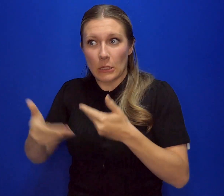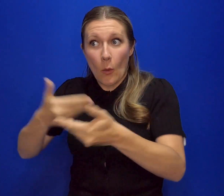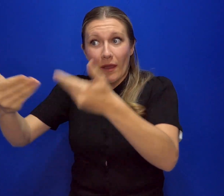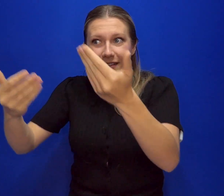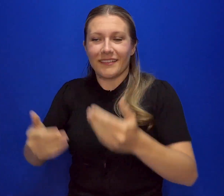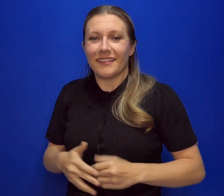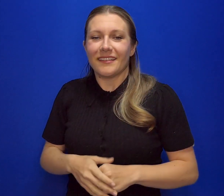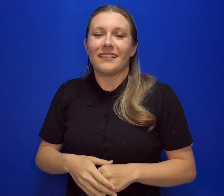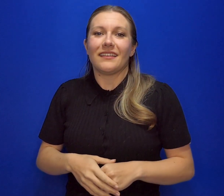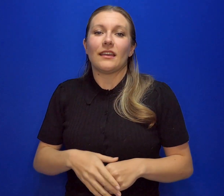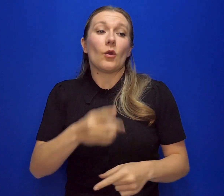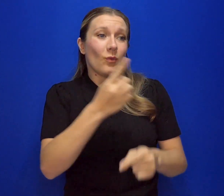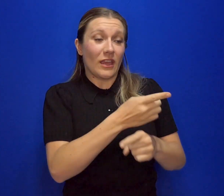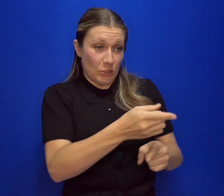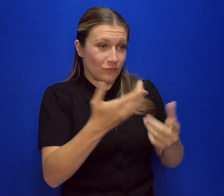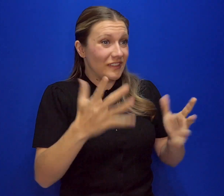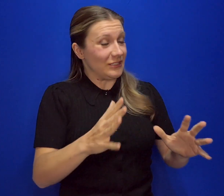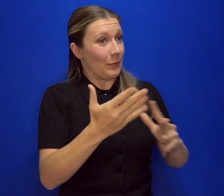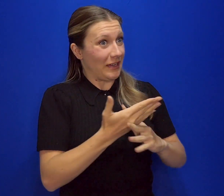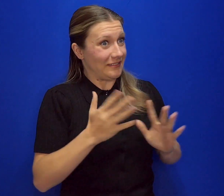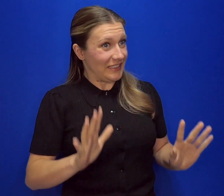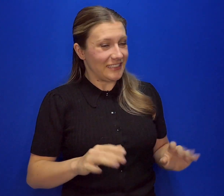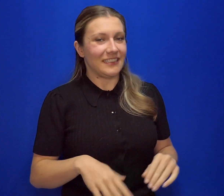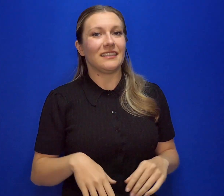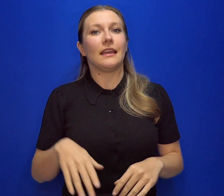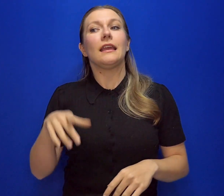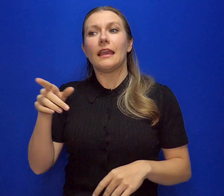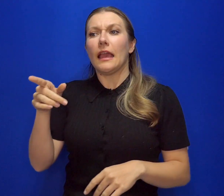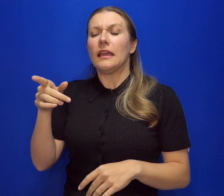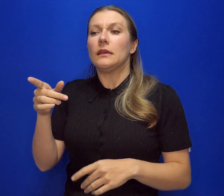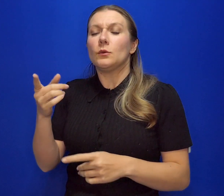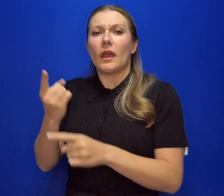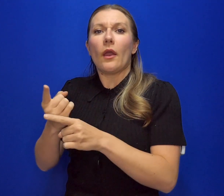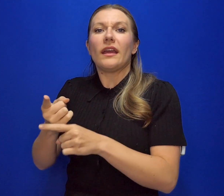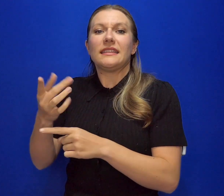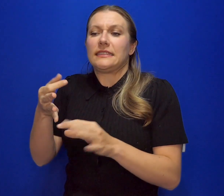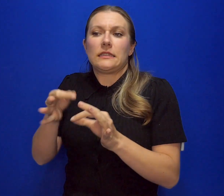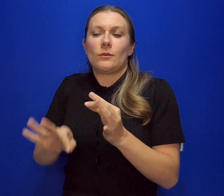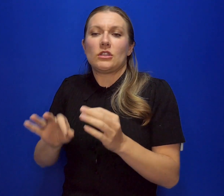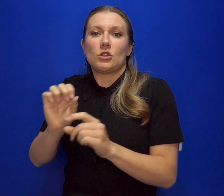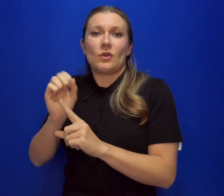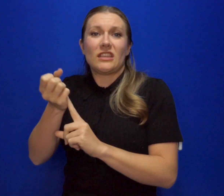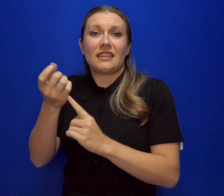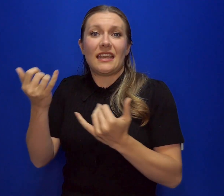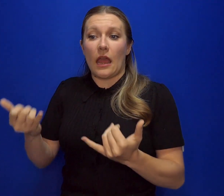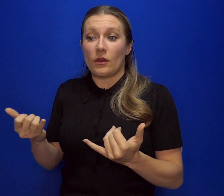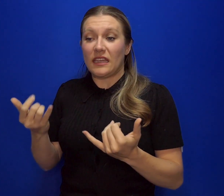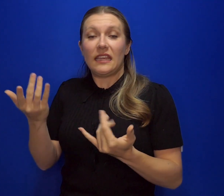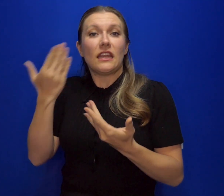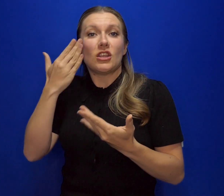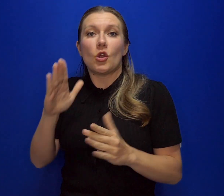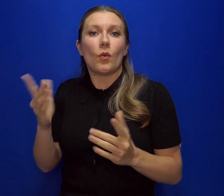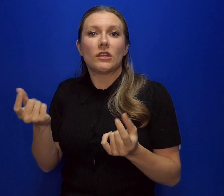now, right? Like, like right. he doesn't know You've had your break. Yeah, he doesn't. It's just as simple as a situation where he doesn't know the next thing to